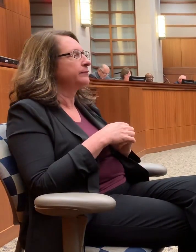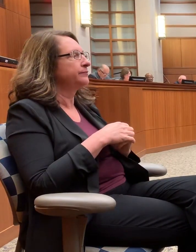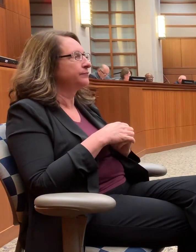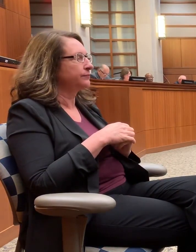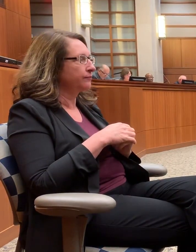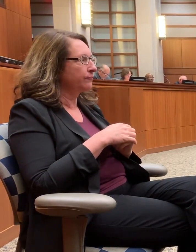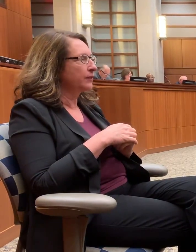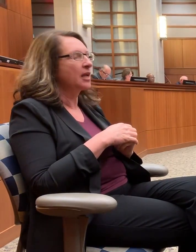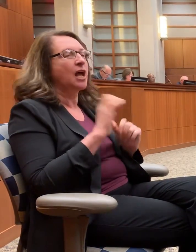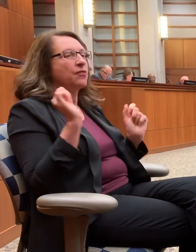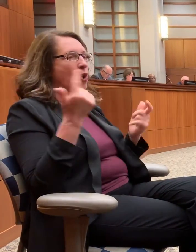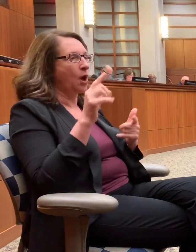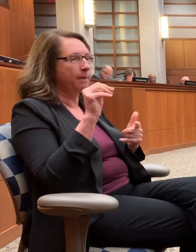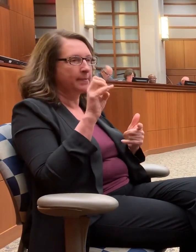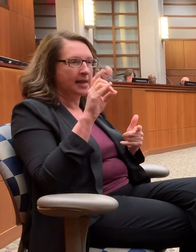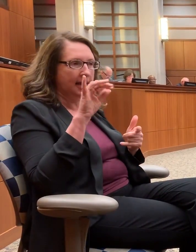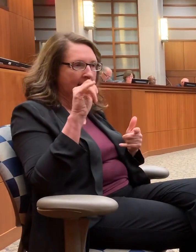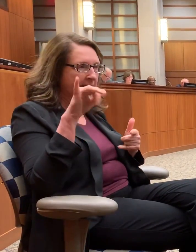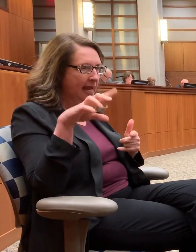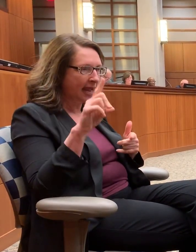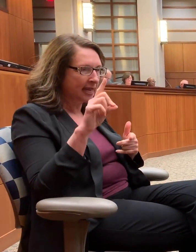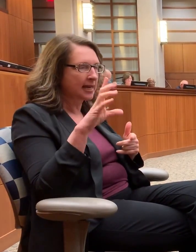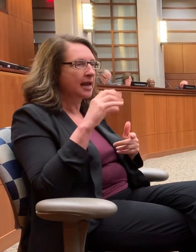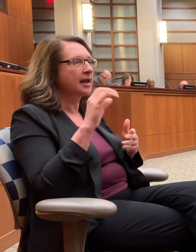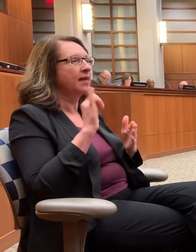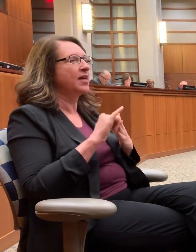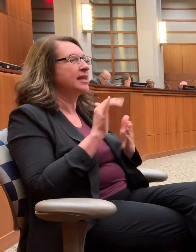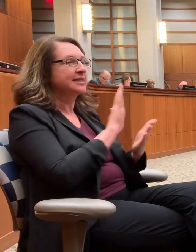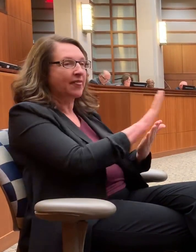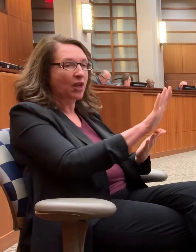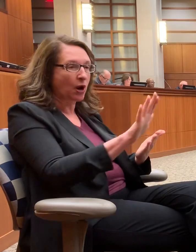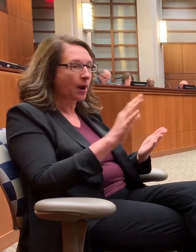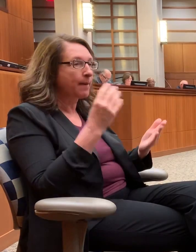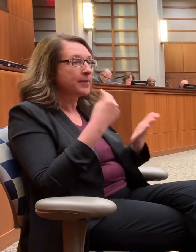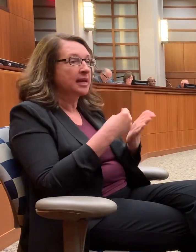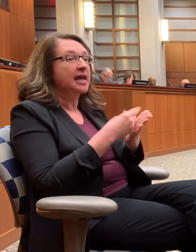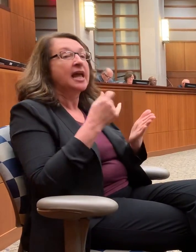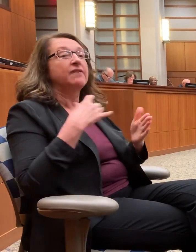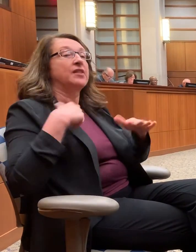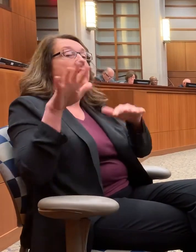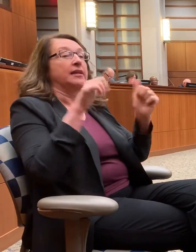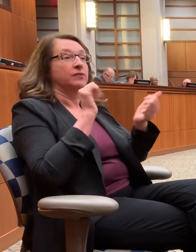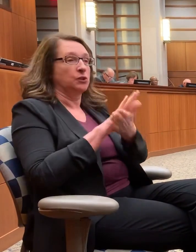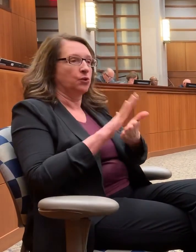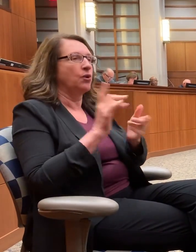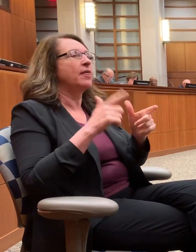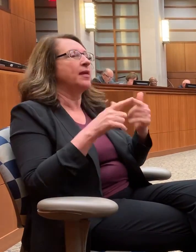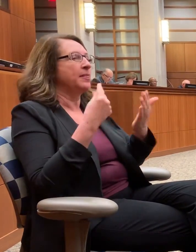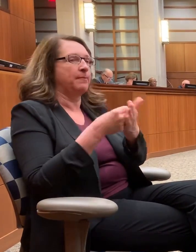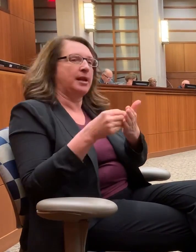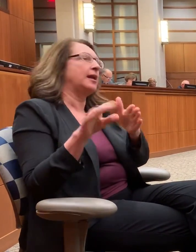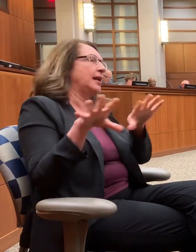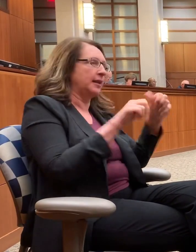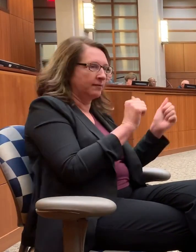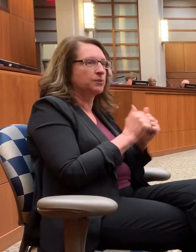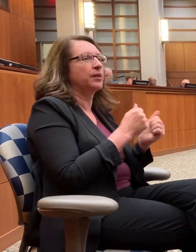They are all on Medicaid, and that is their money. If they go out the door, that money goes with them.